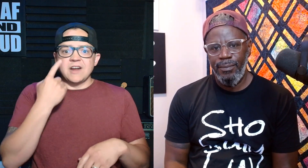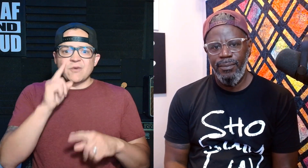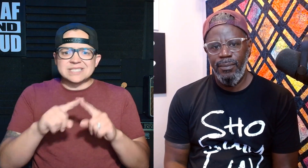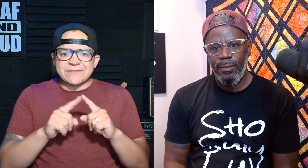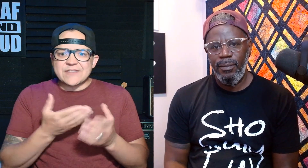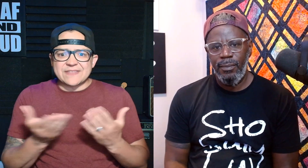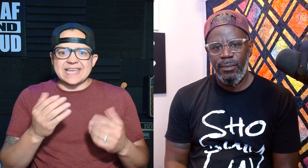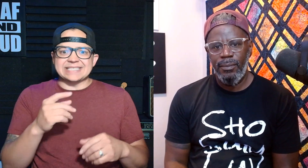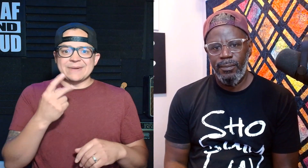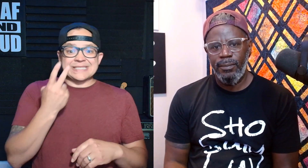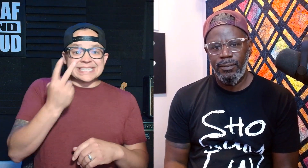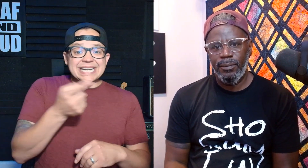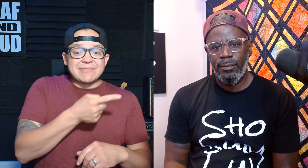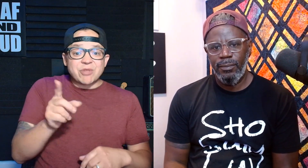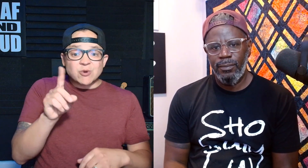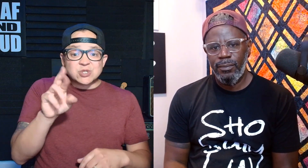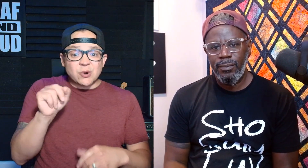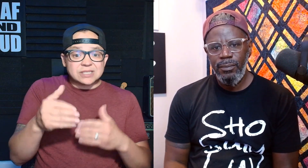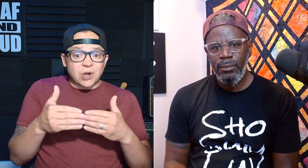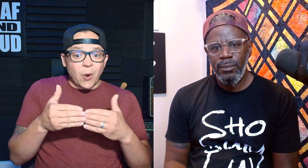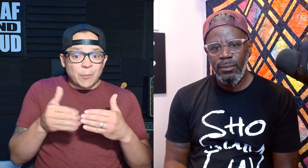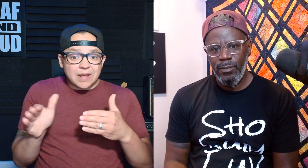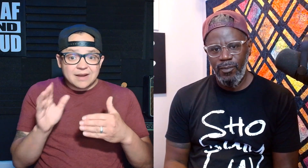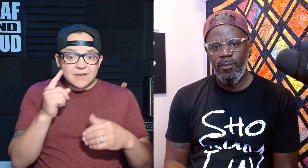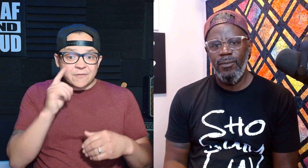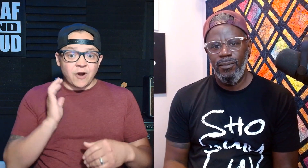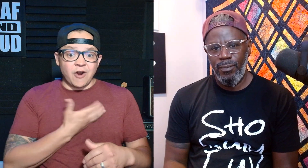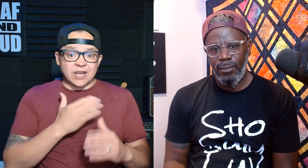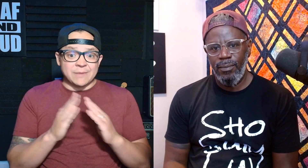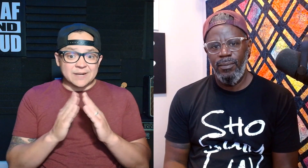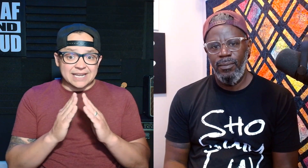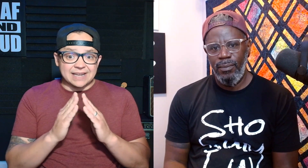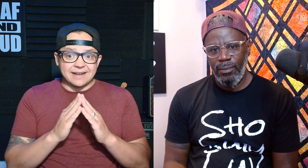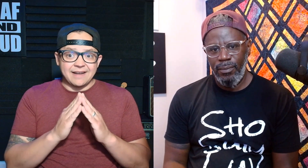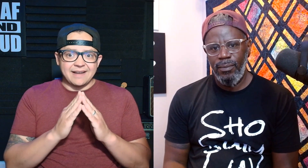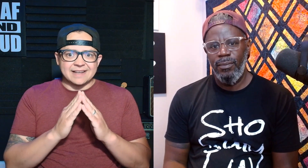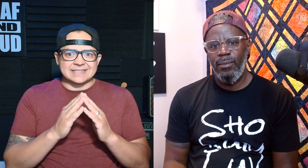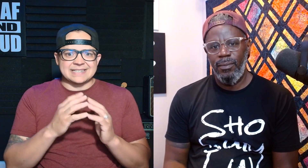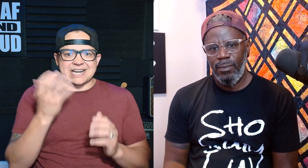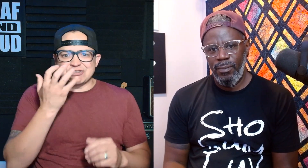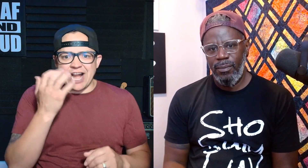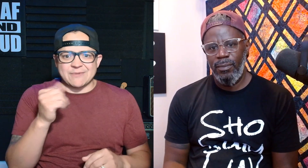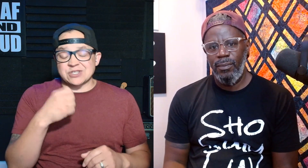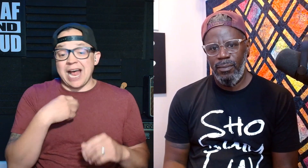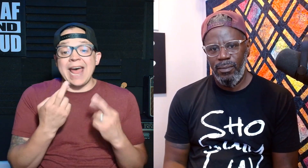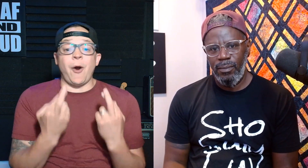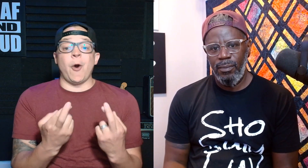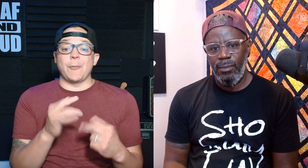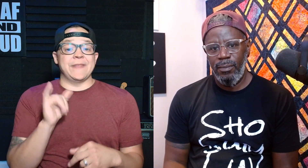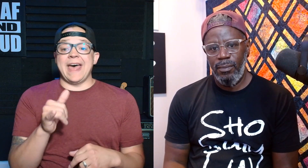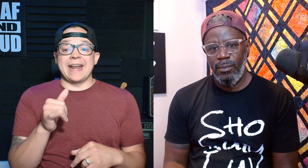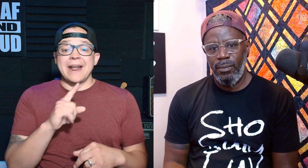broadcasting, for different things. And seeing those doors open for our community is incredible. So